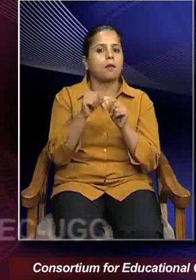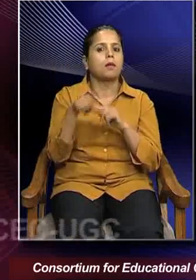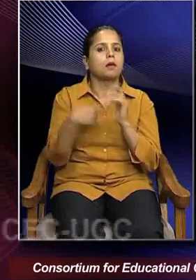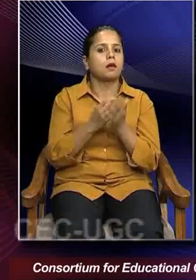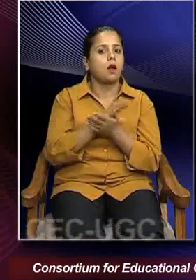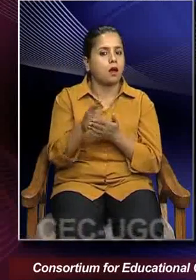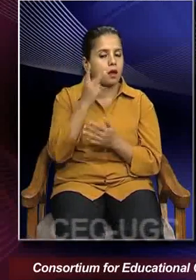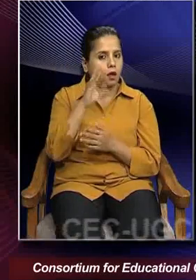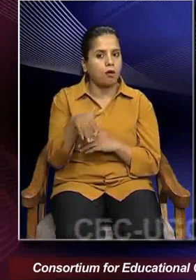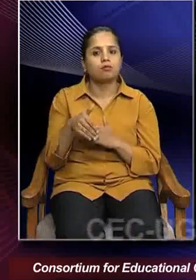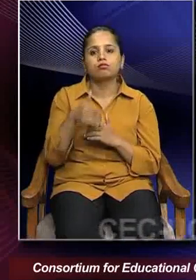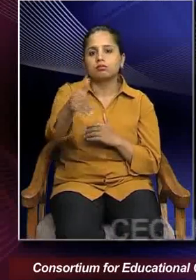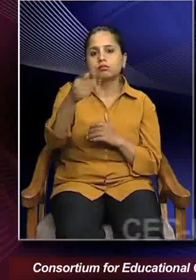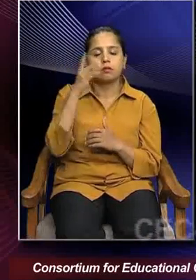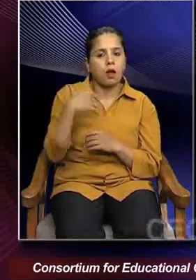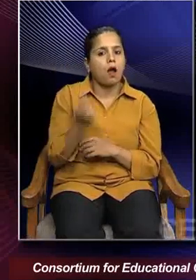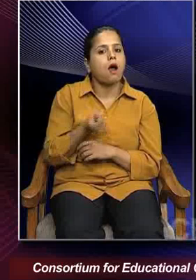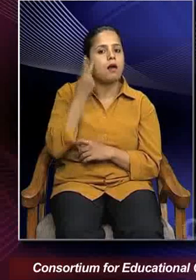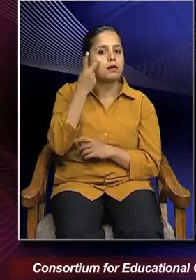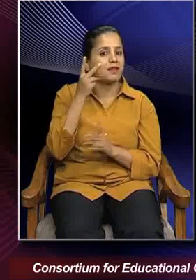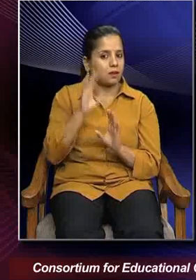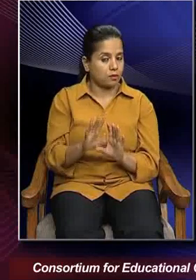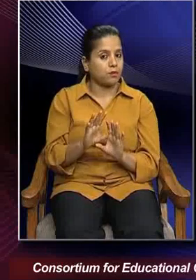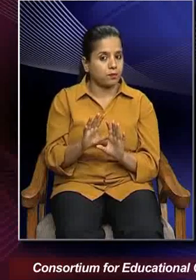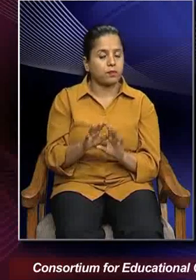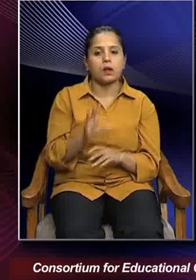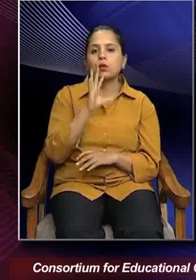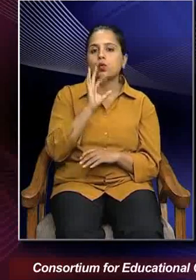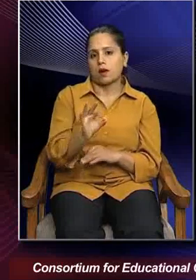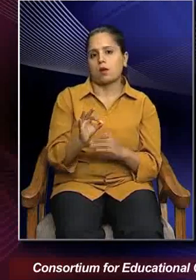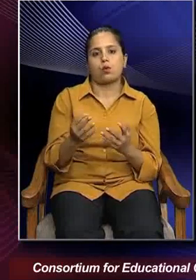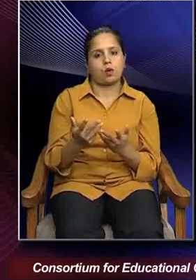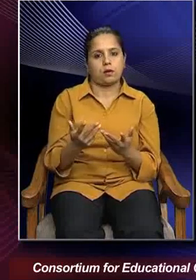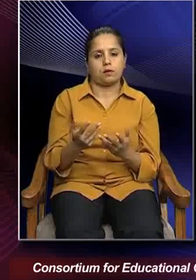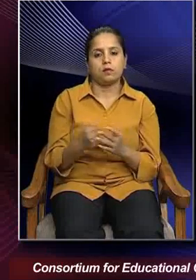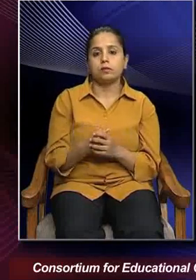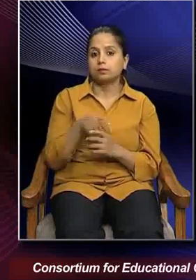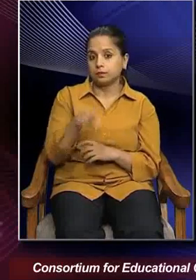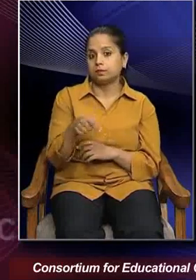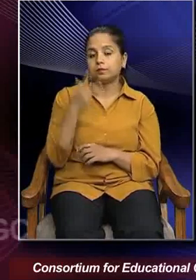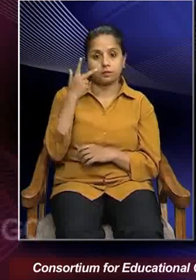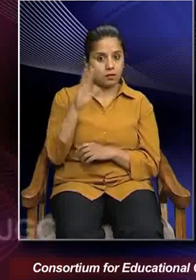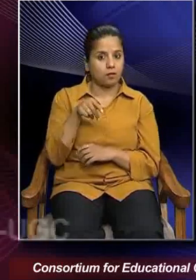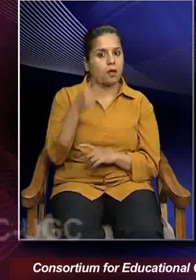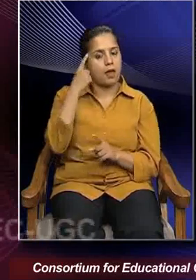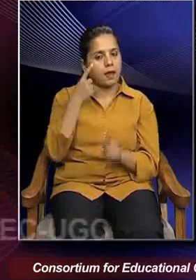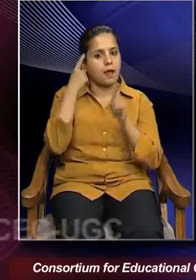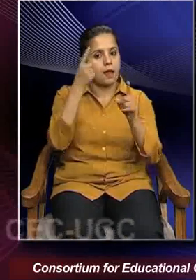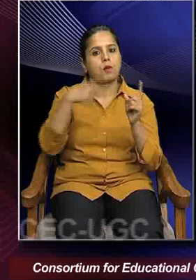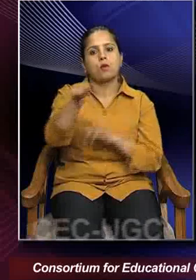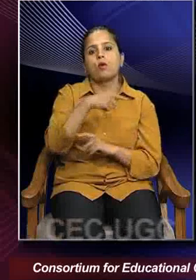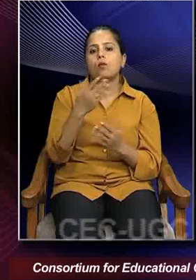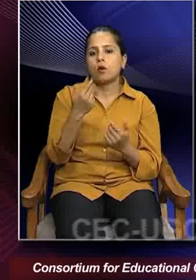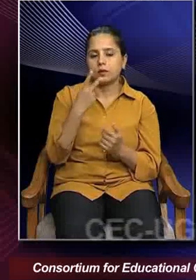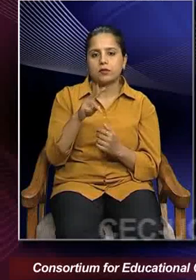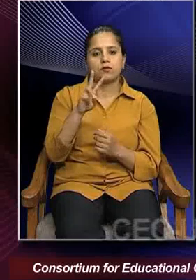the pursuit of understanding the reality. So, that is the aim, you can say, of